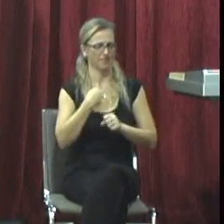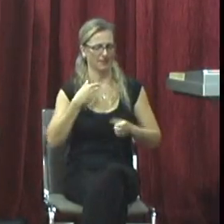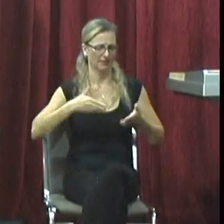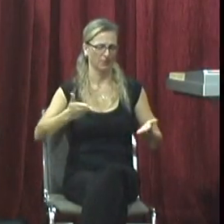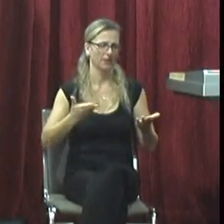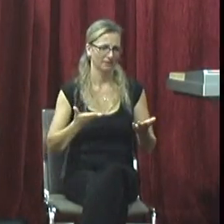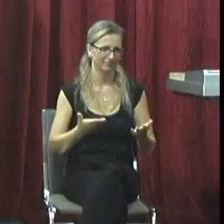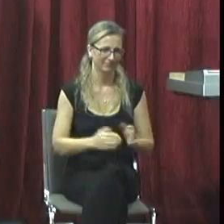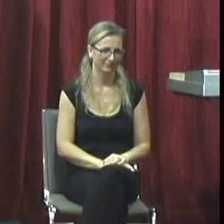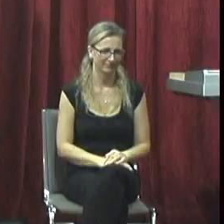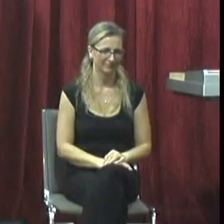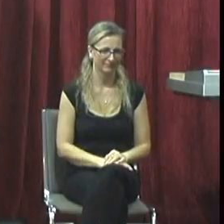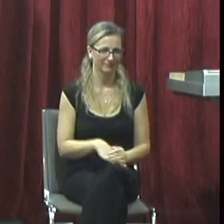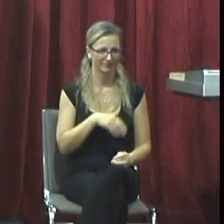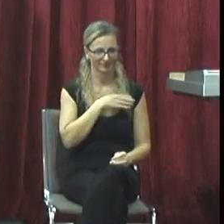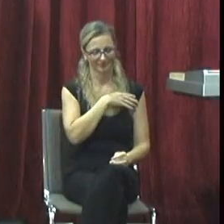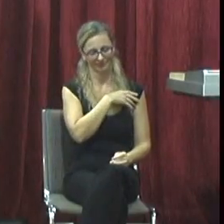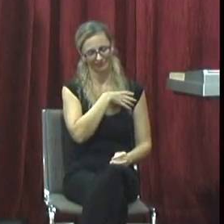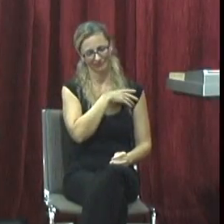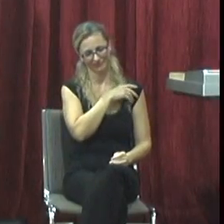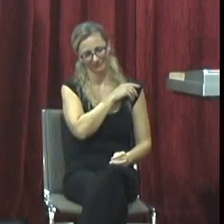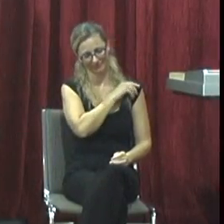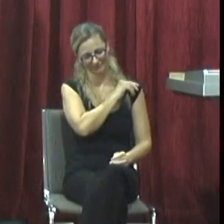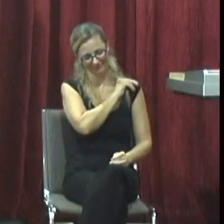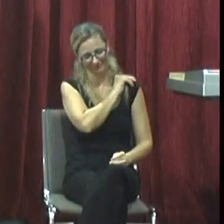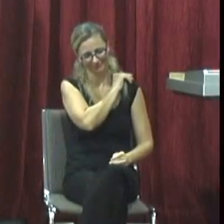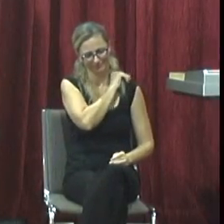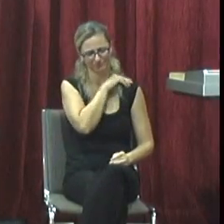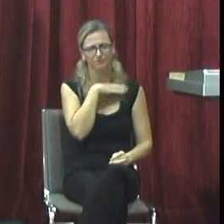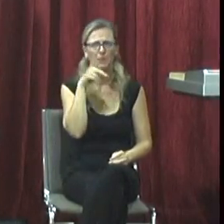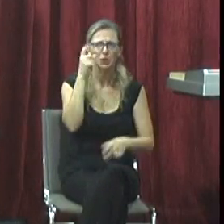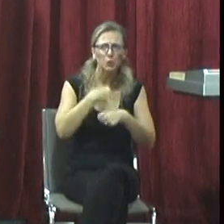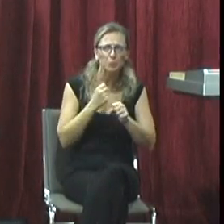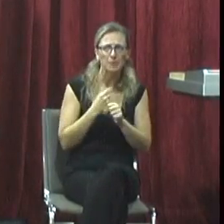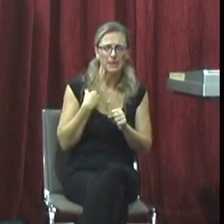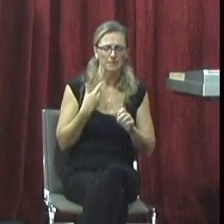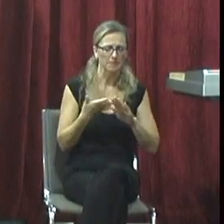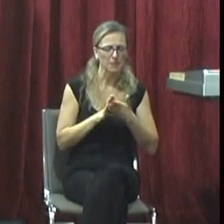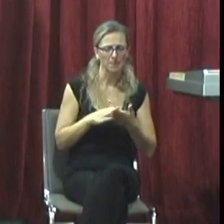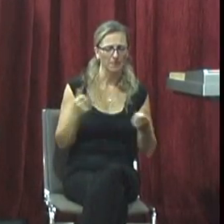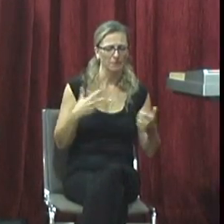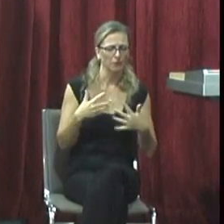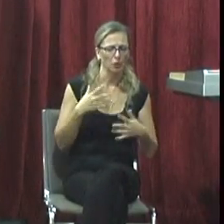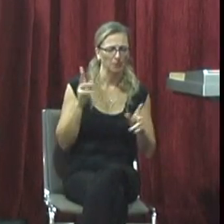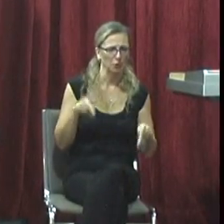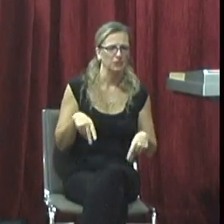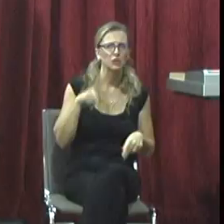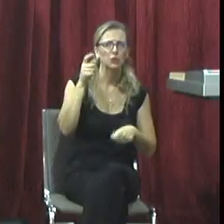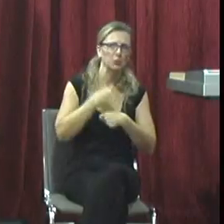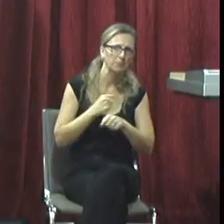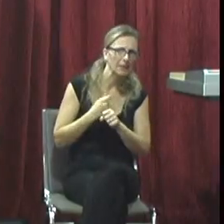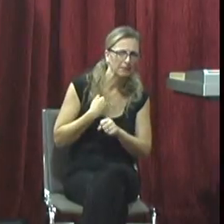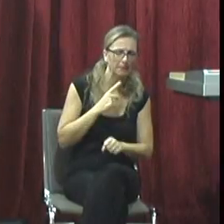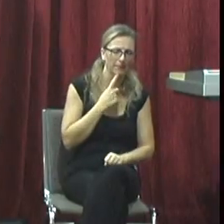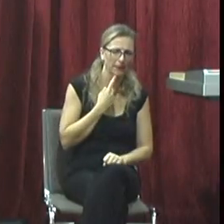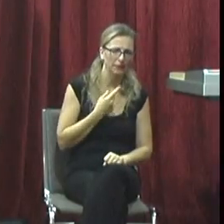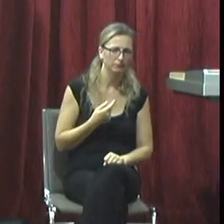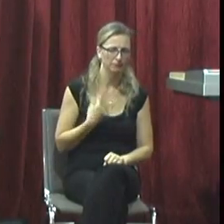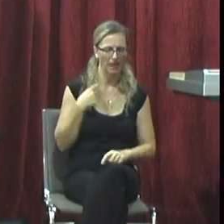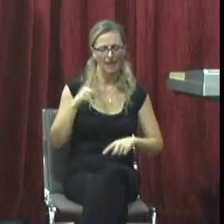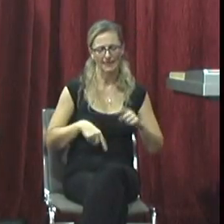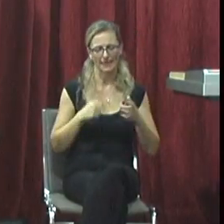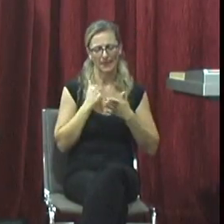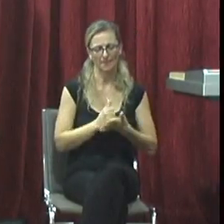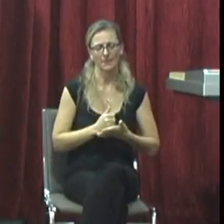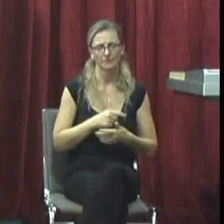you made me this way. You made me to be a fearful person. You made me to be bitter. I can't help it, so it's your fault, God, that